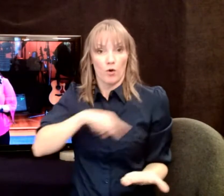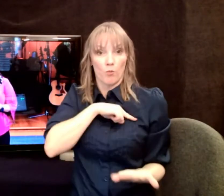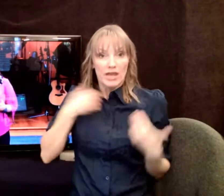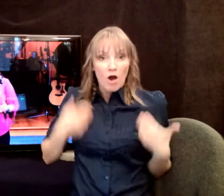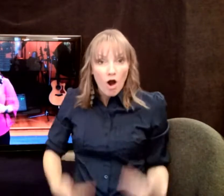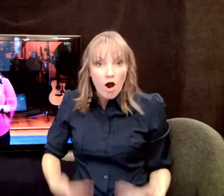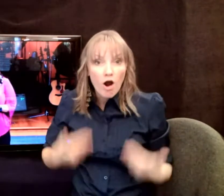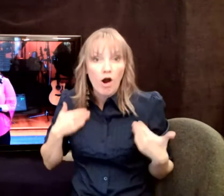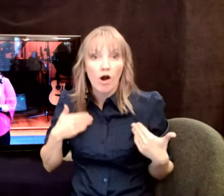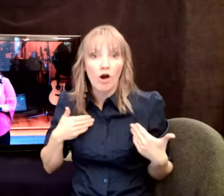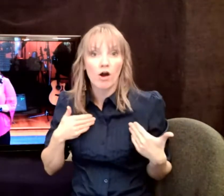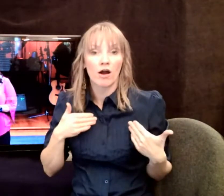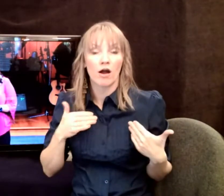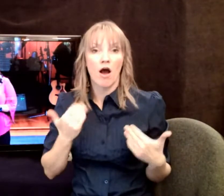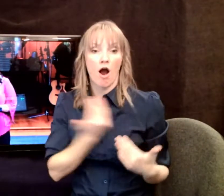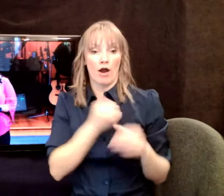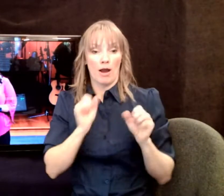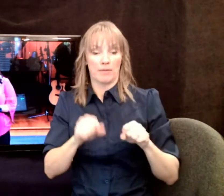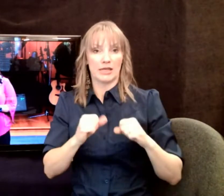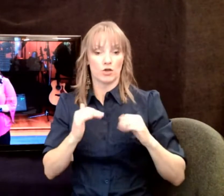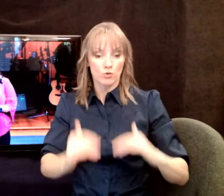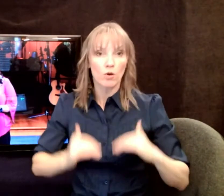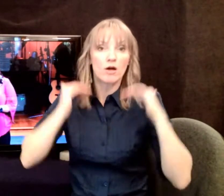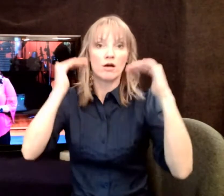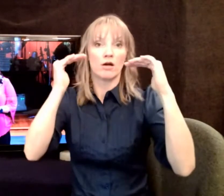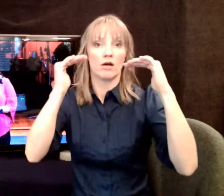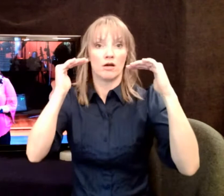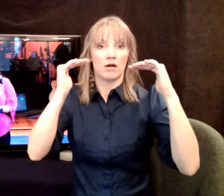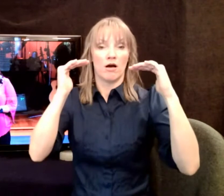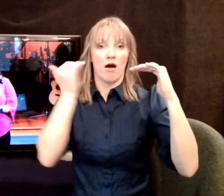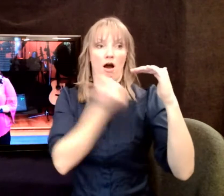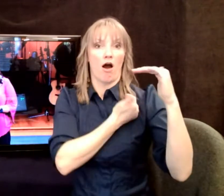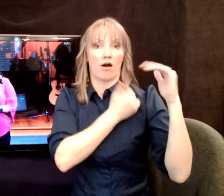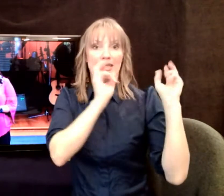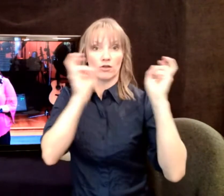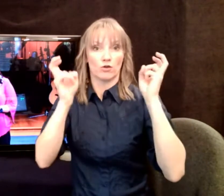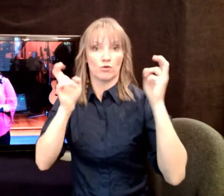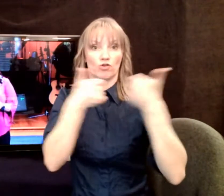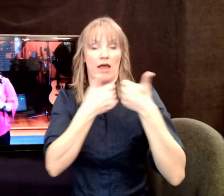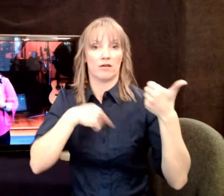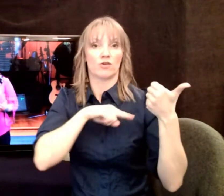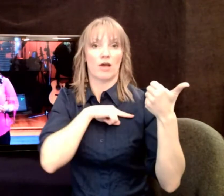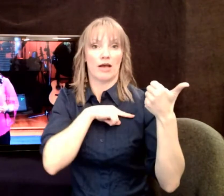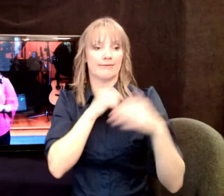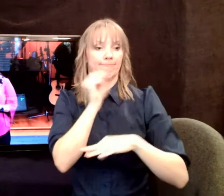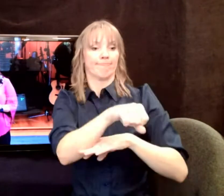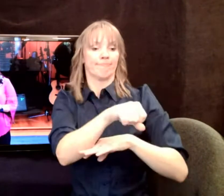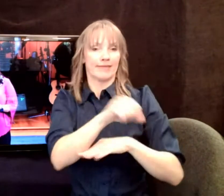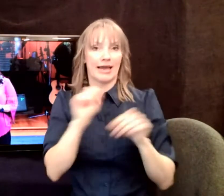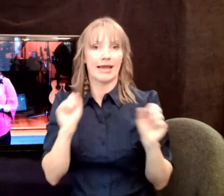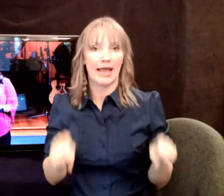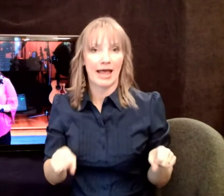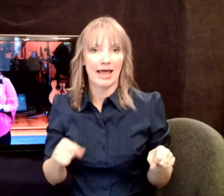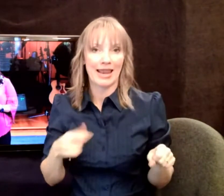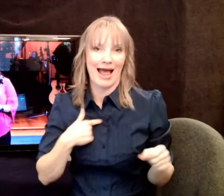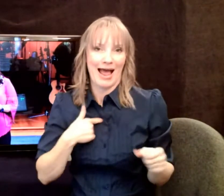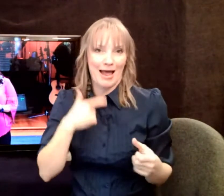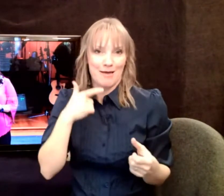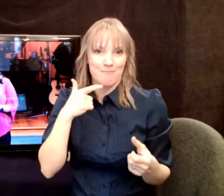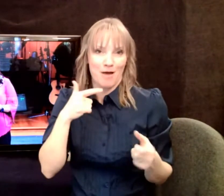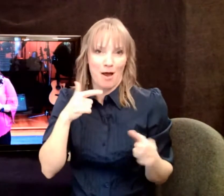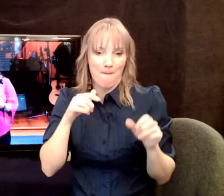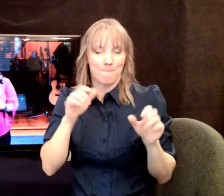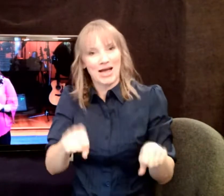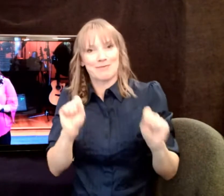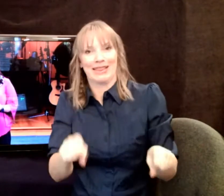to transcend the most challenging issues that we ever face. So I'm a possibility believer. I'm